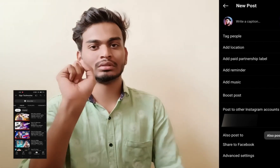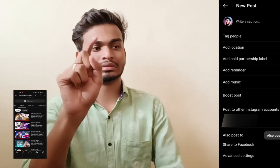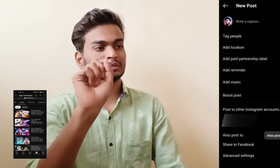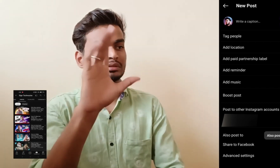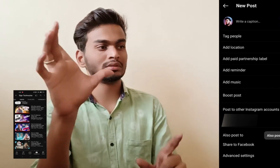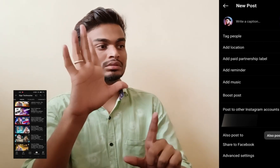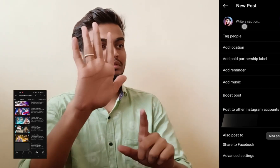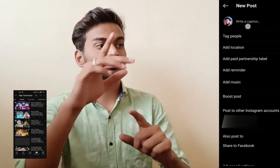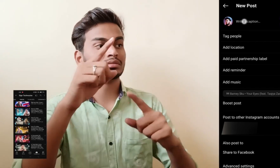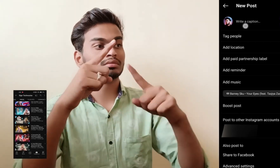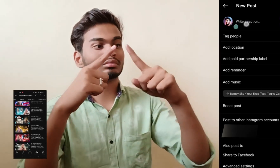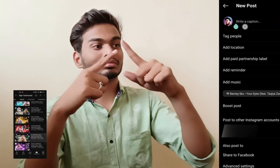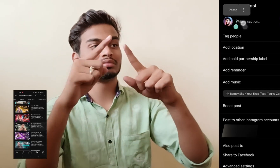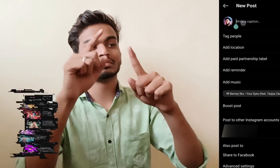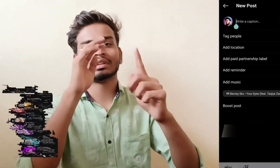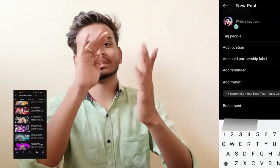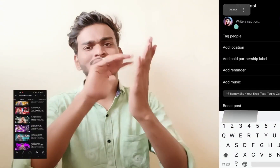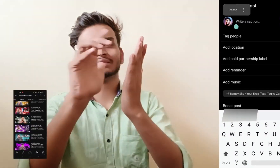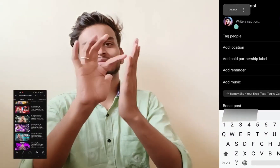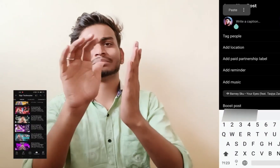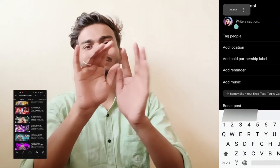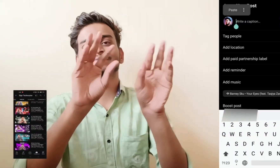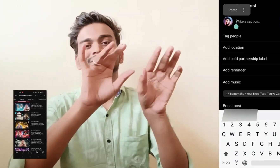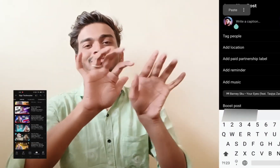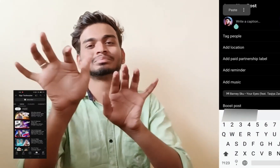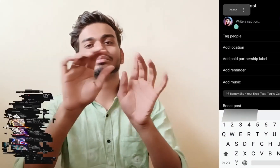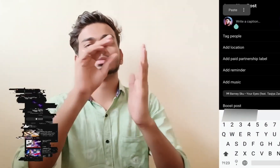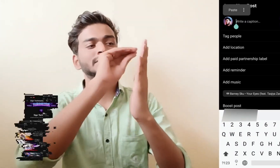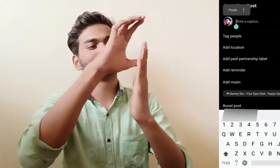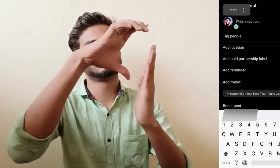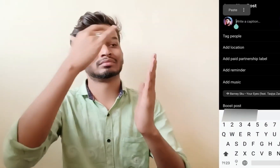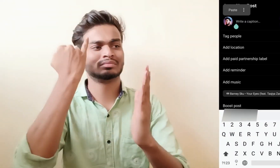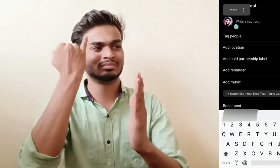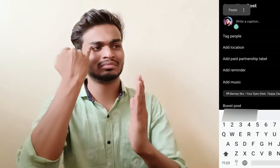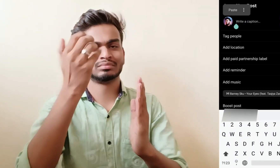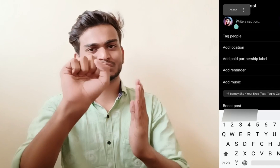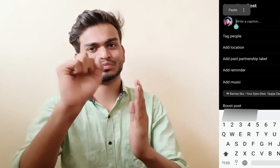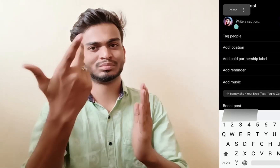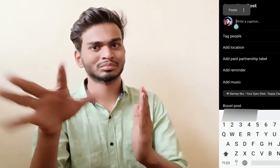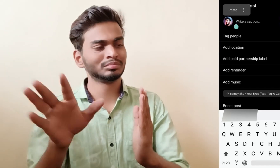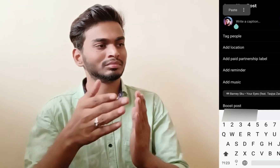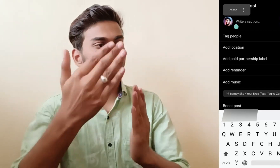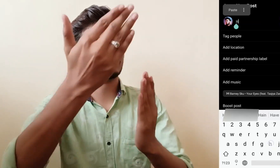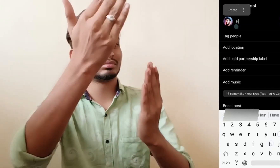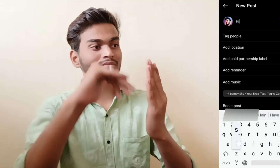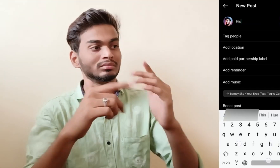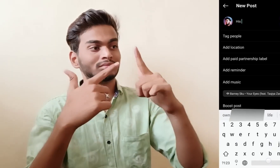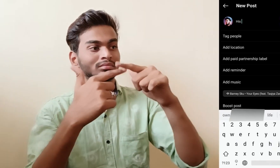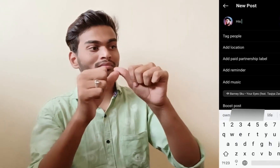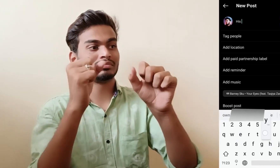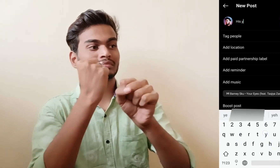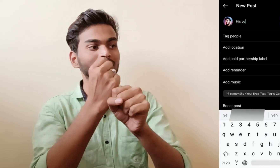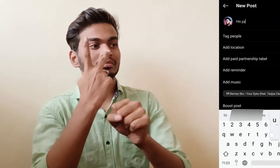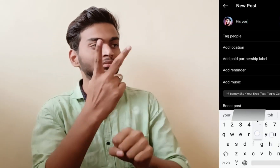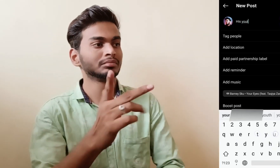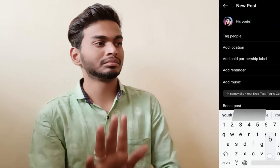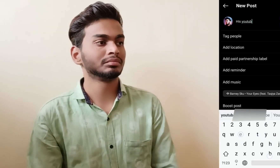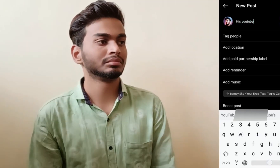your right idea and tag people in invite